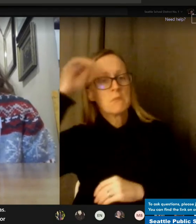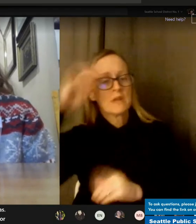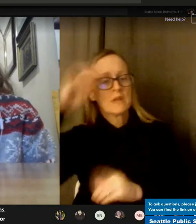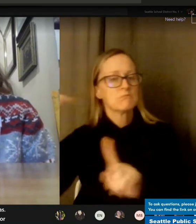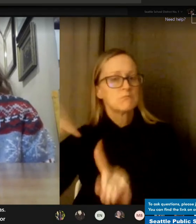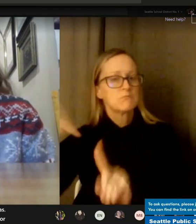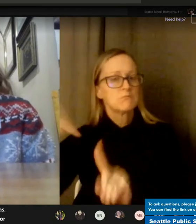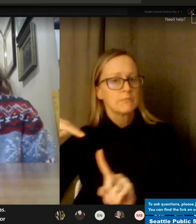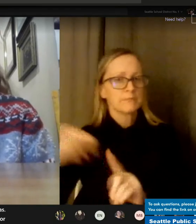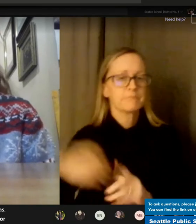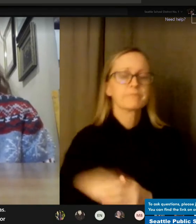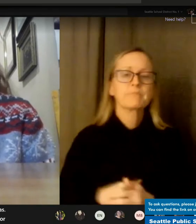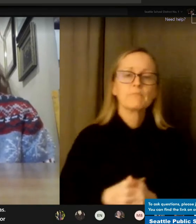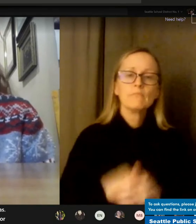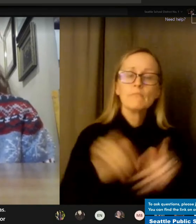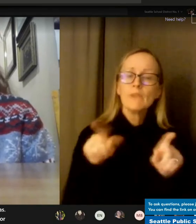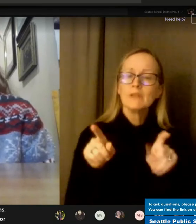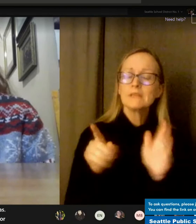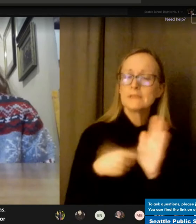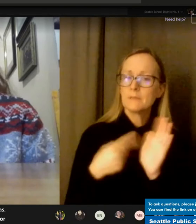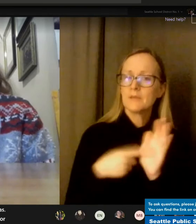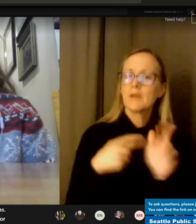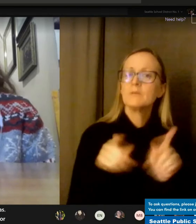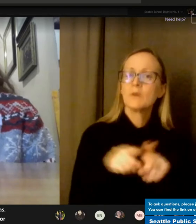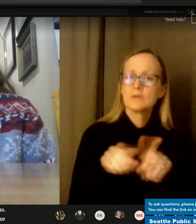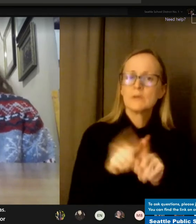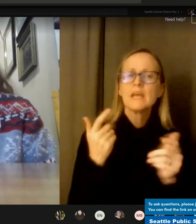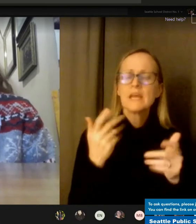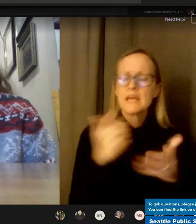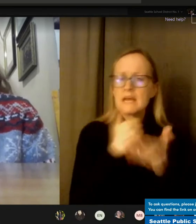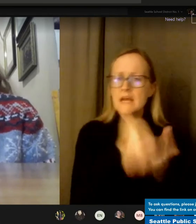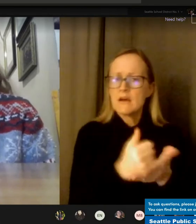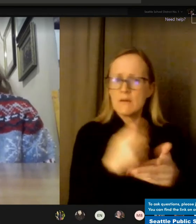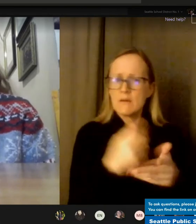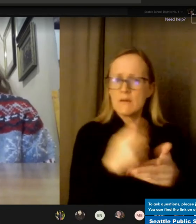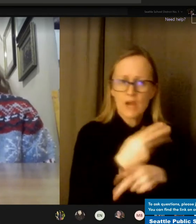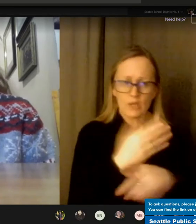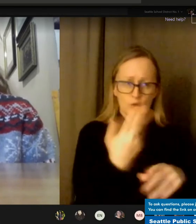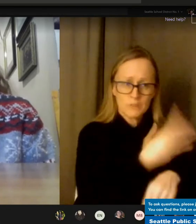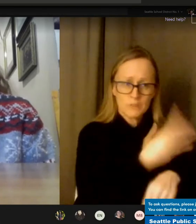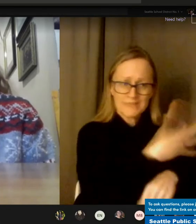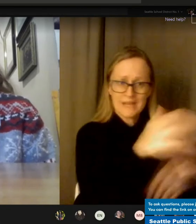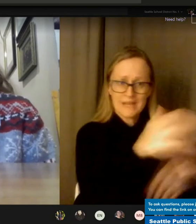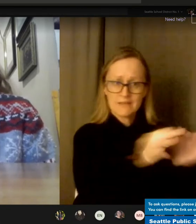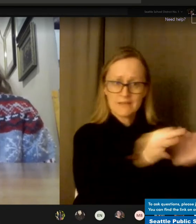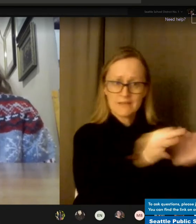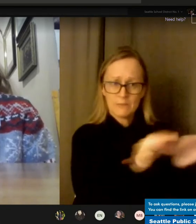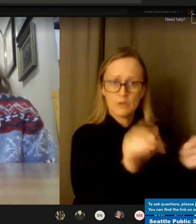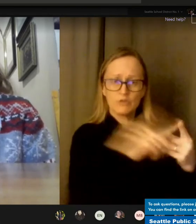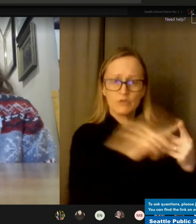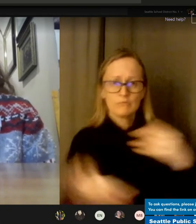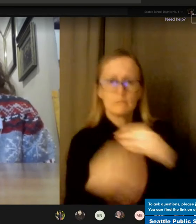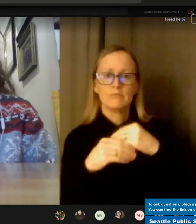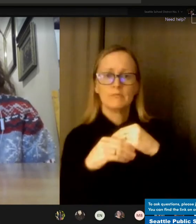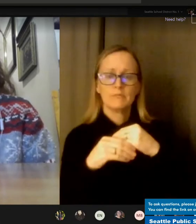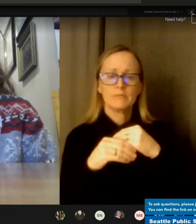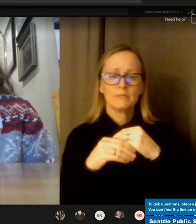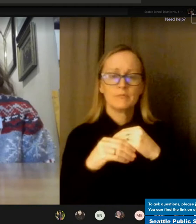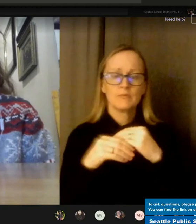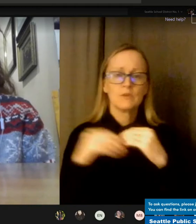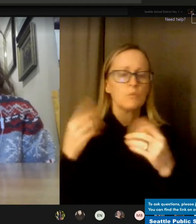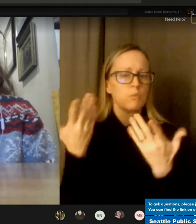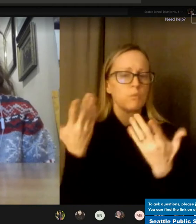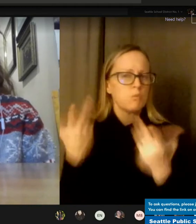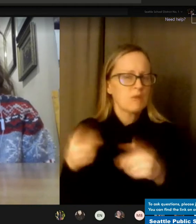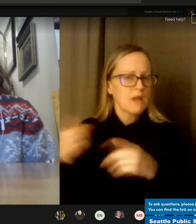the English language they currently have. You might also notice your students singing or reciting